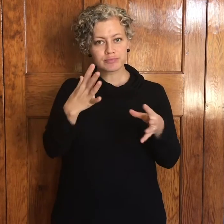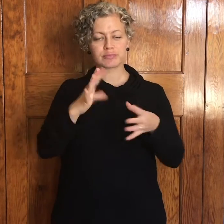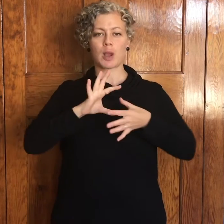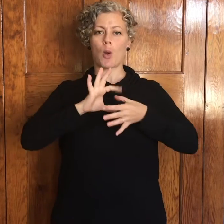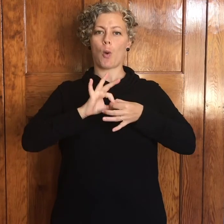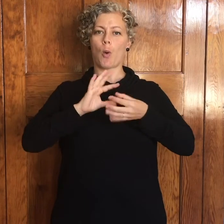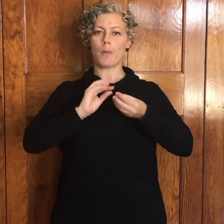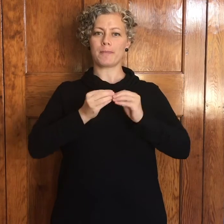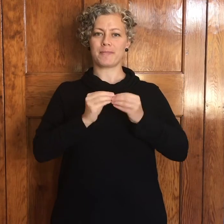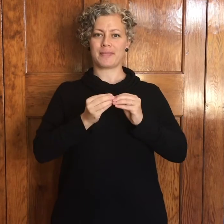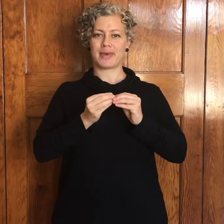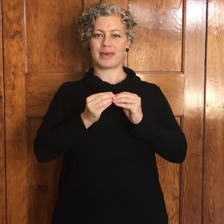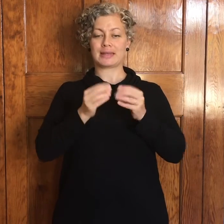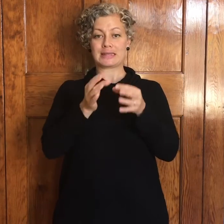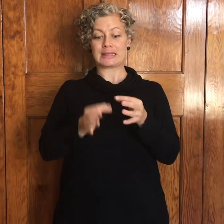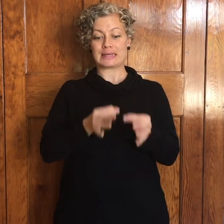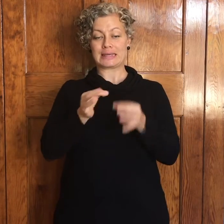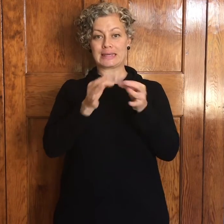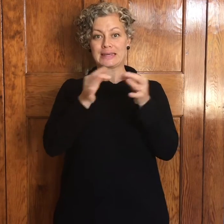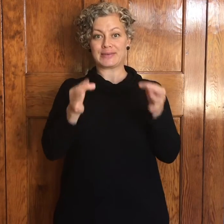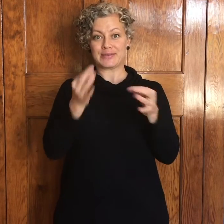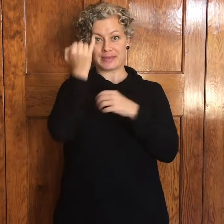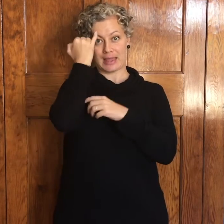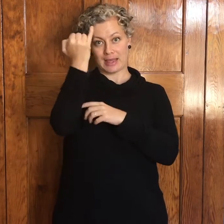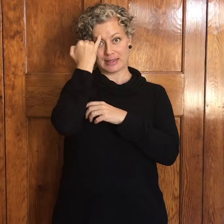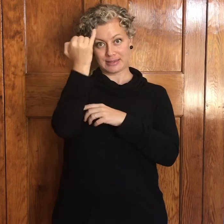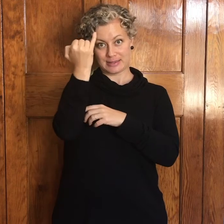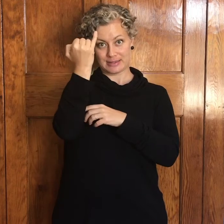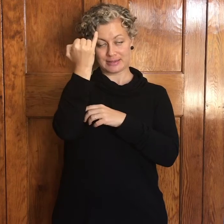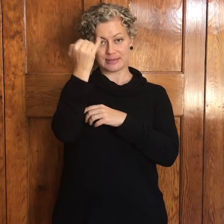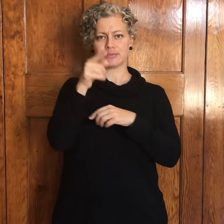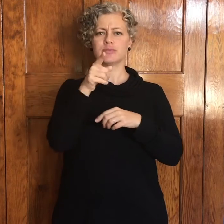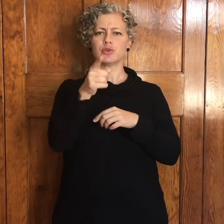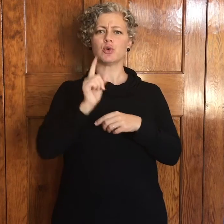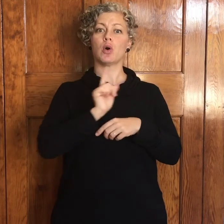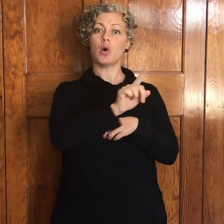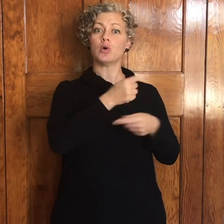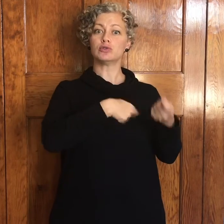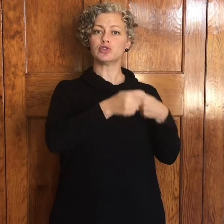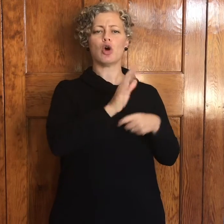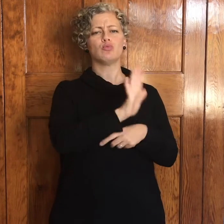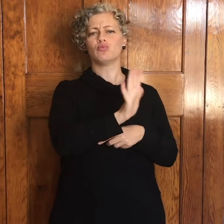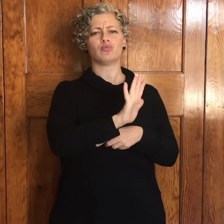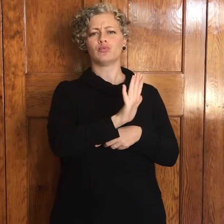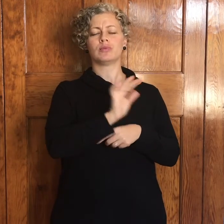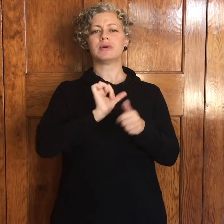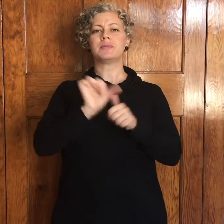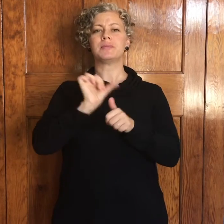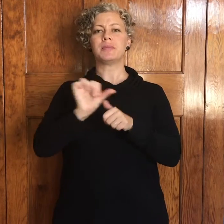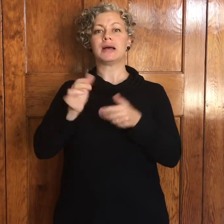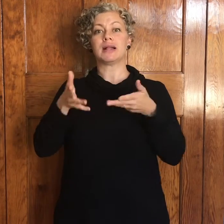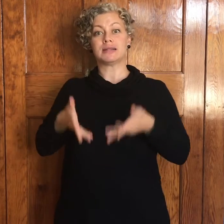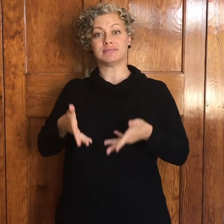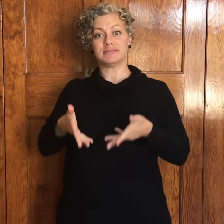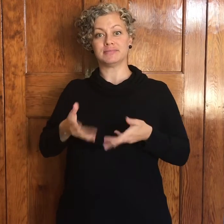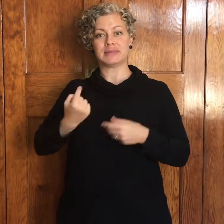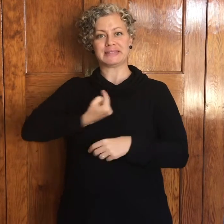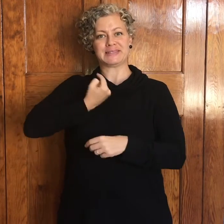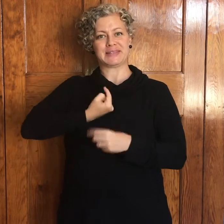ideas to help you swap time in the shops in return for a more personal touch and a